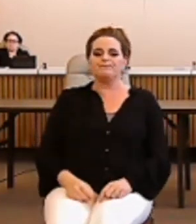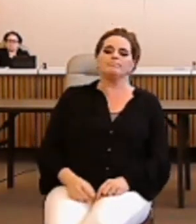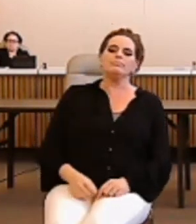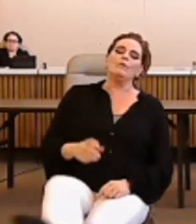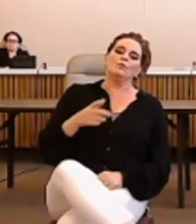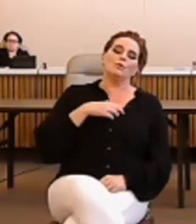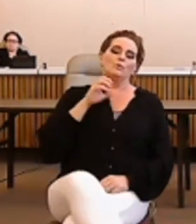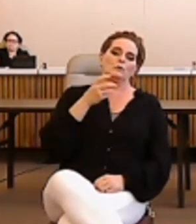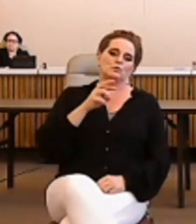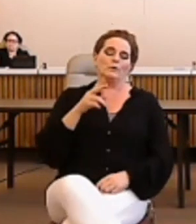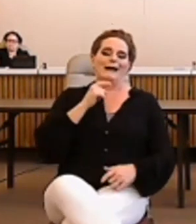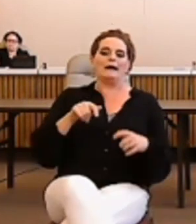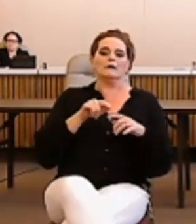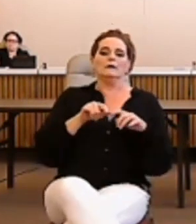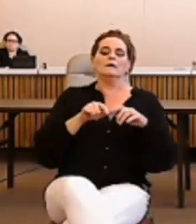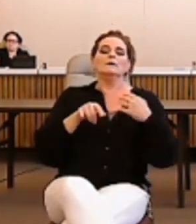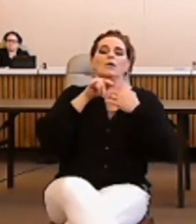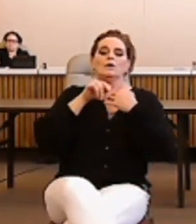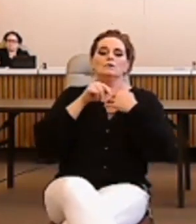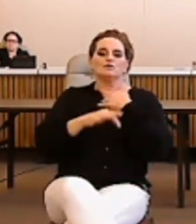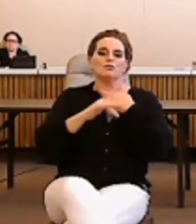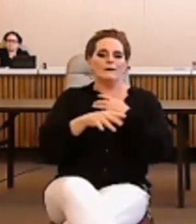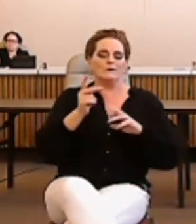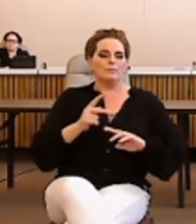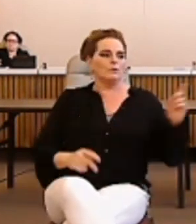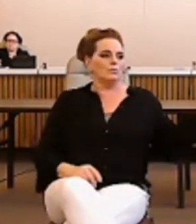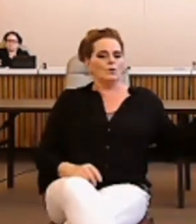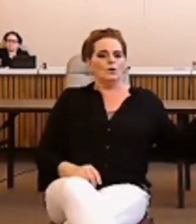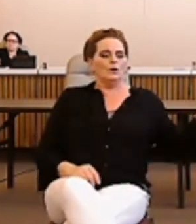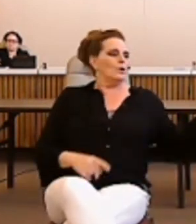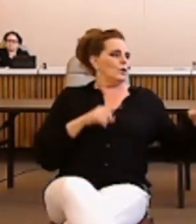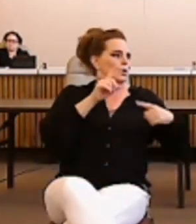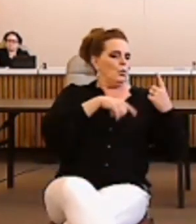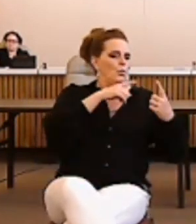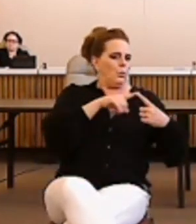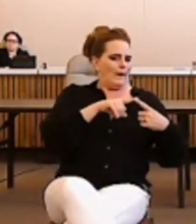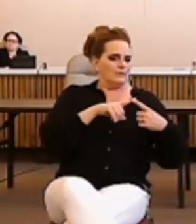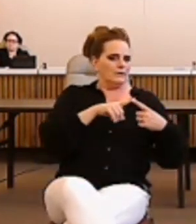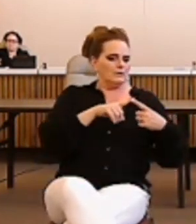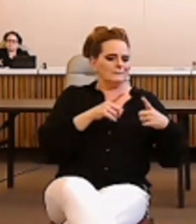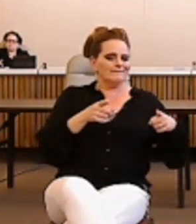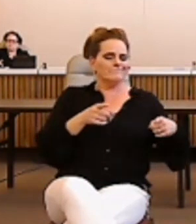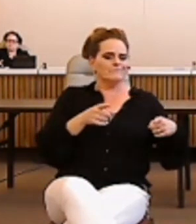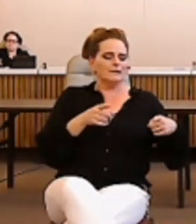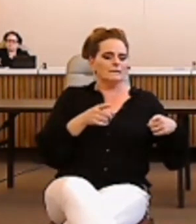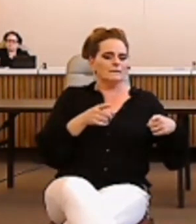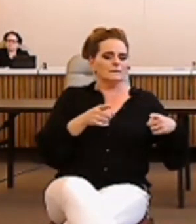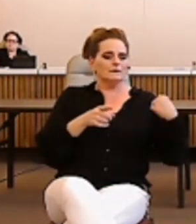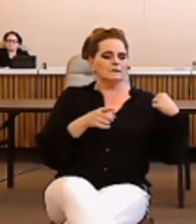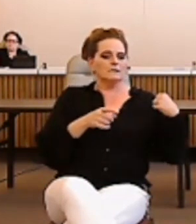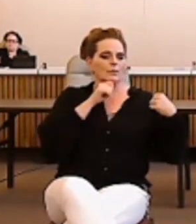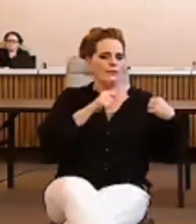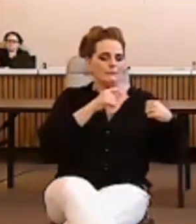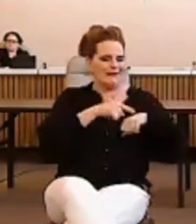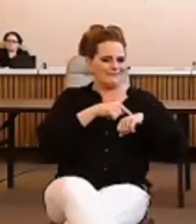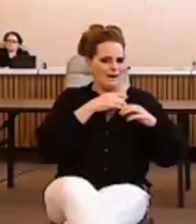as the director of engineering and planning. Supervisor, when is this? There's no time limit on